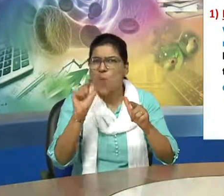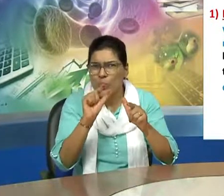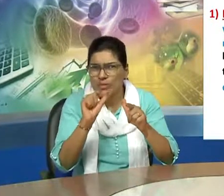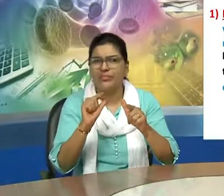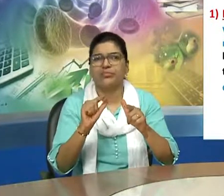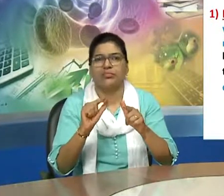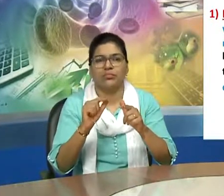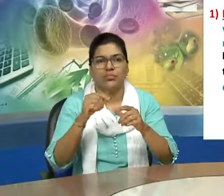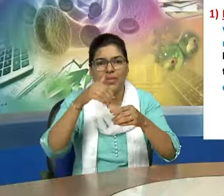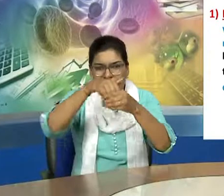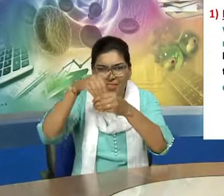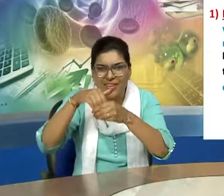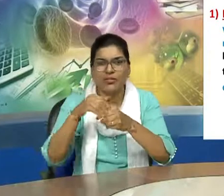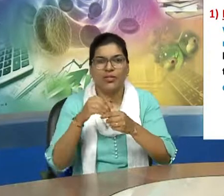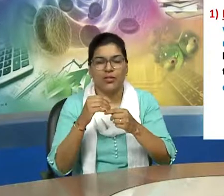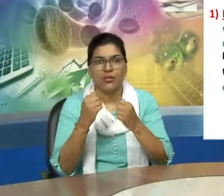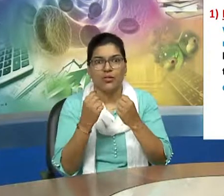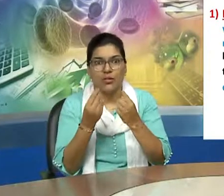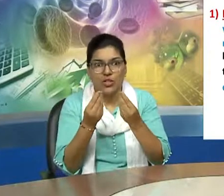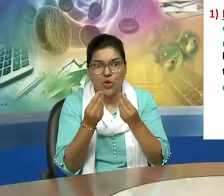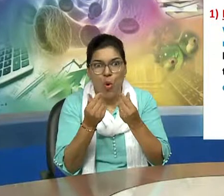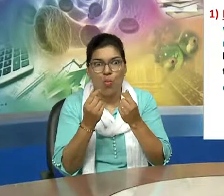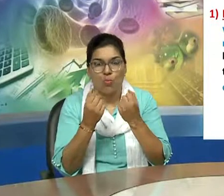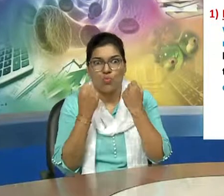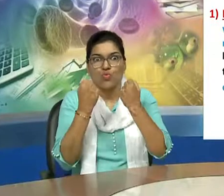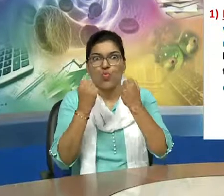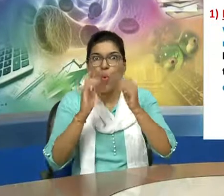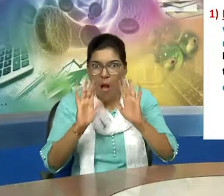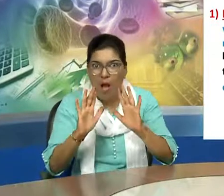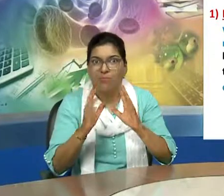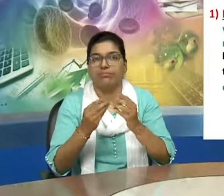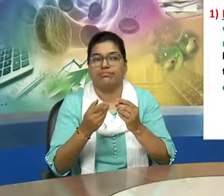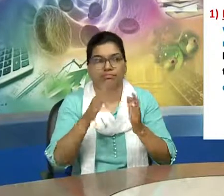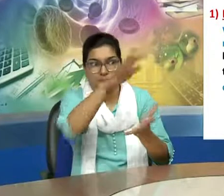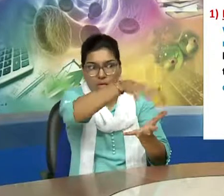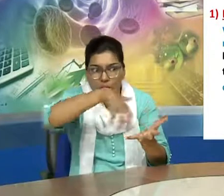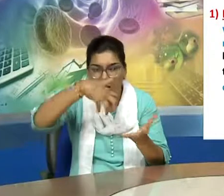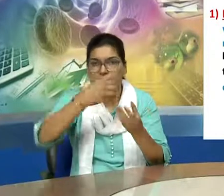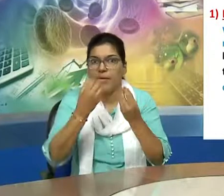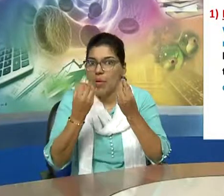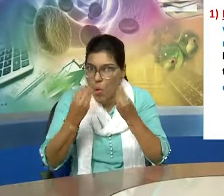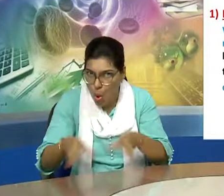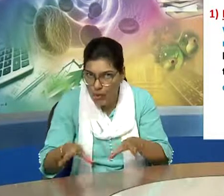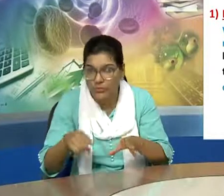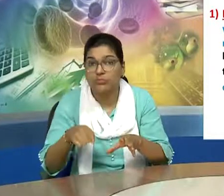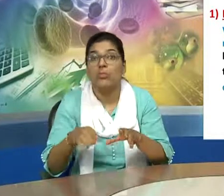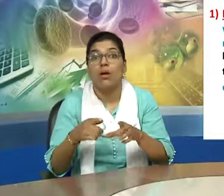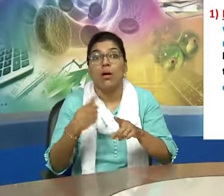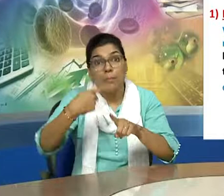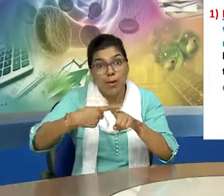So this is the result of mining, which is loss of vegetation.